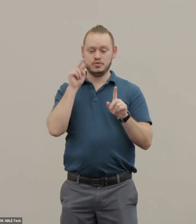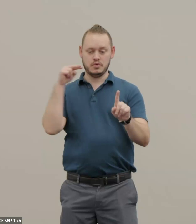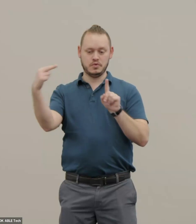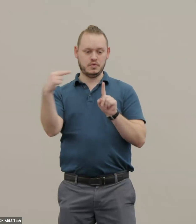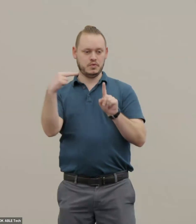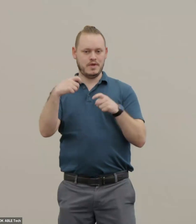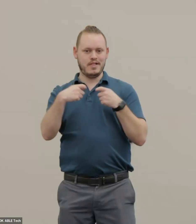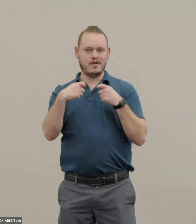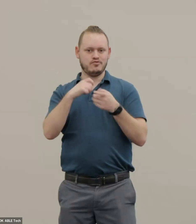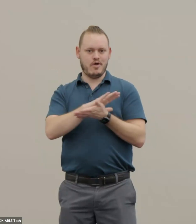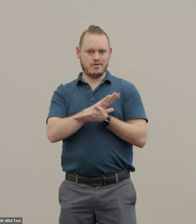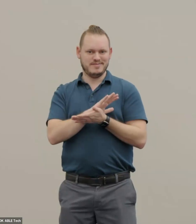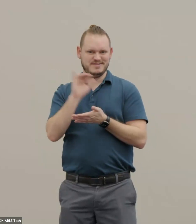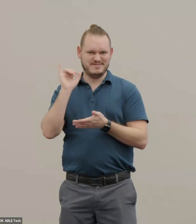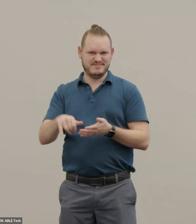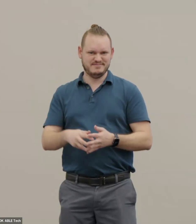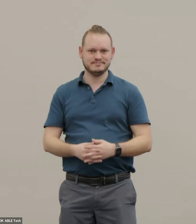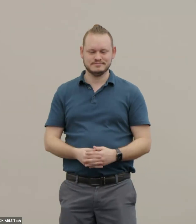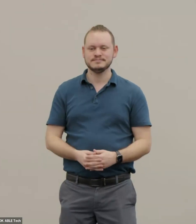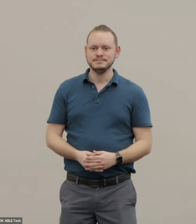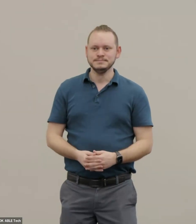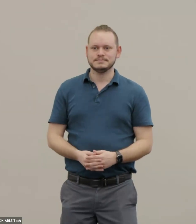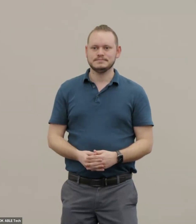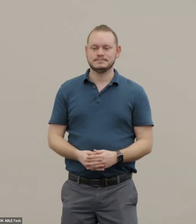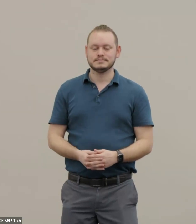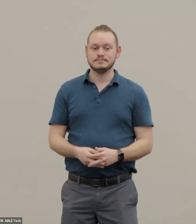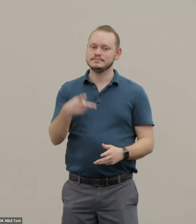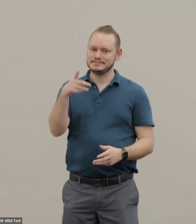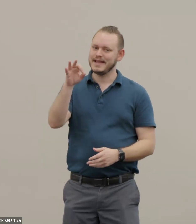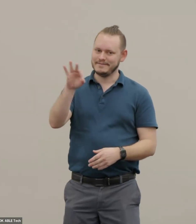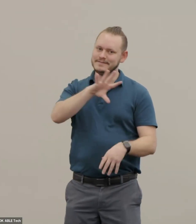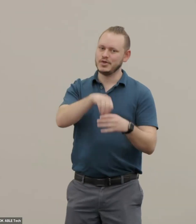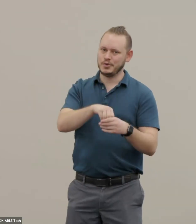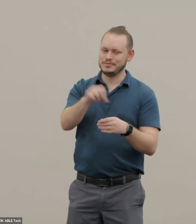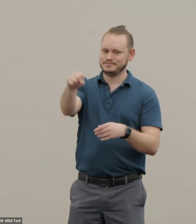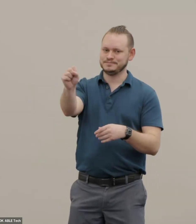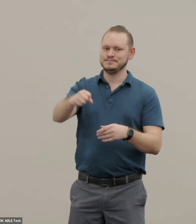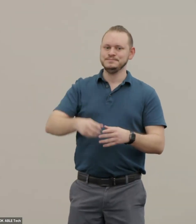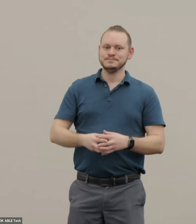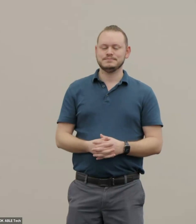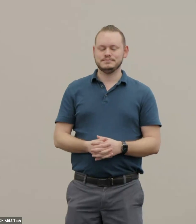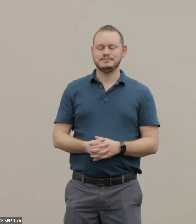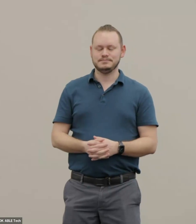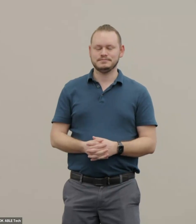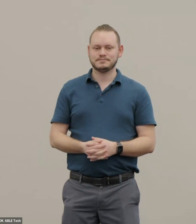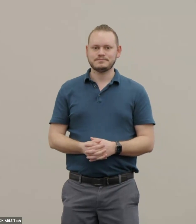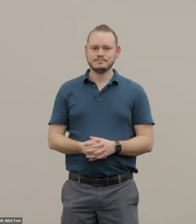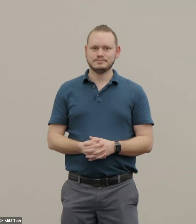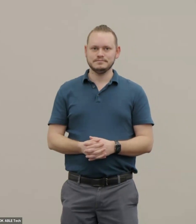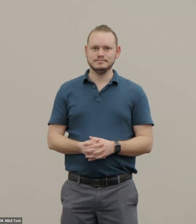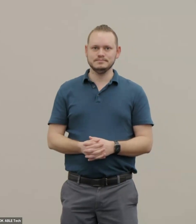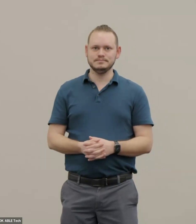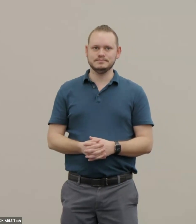electronic documents, right? So yes, right, guys, PDFs are included, in the Title II